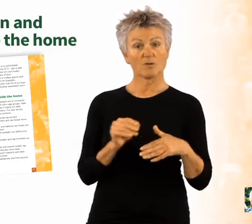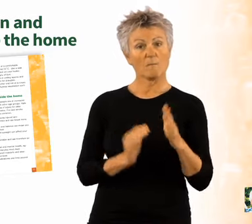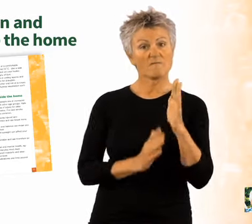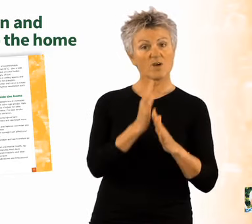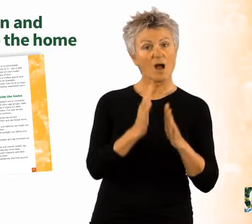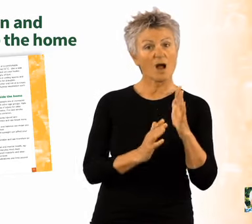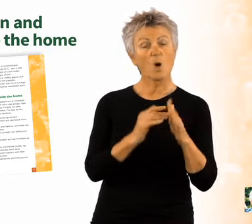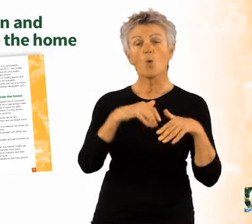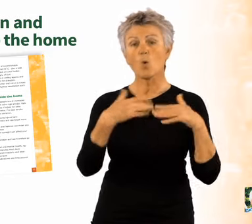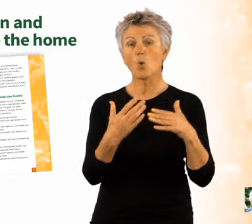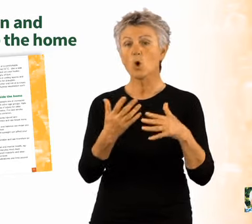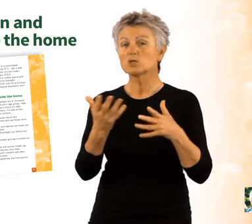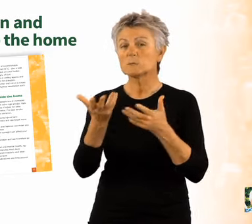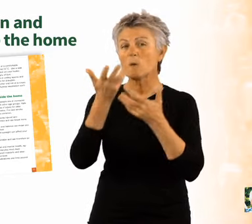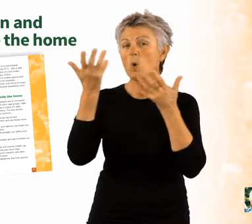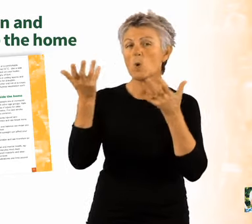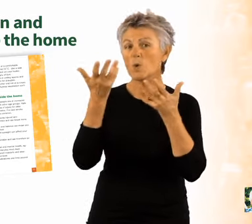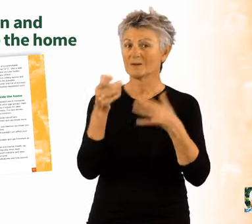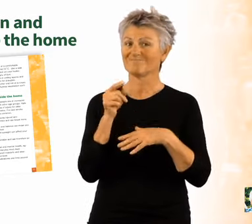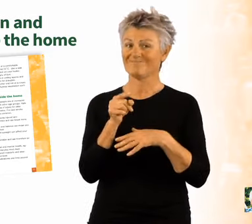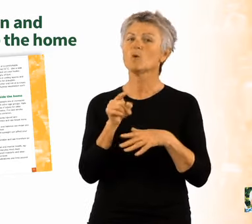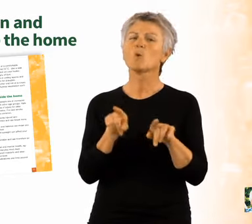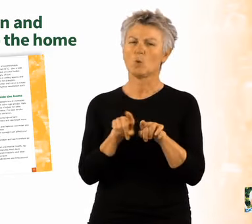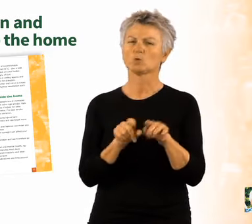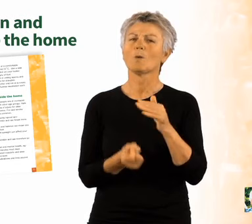Fire and smoke-related injuries are also too common.